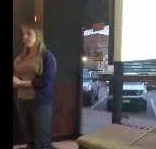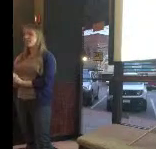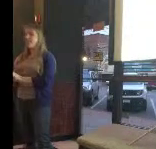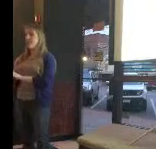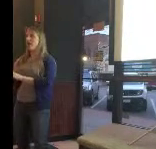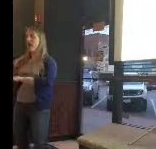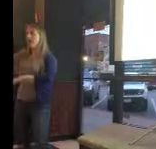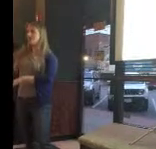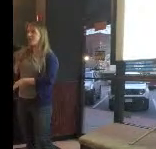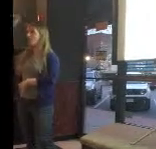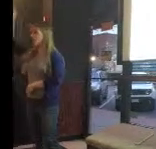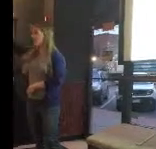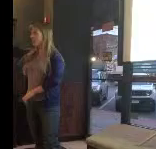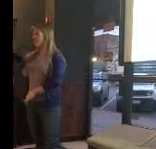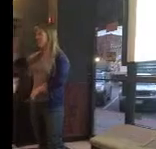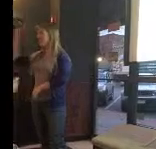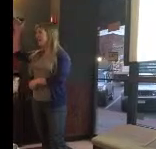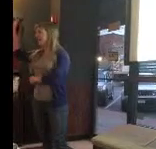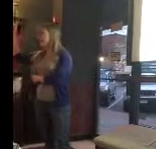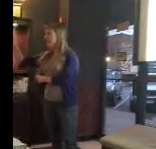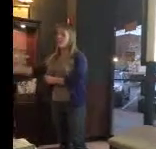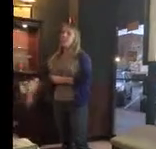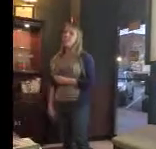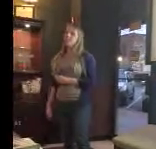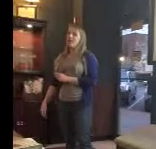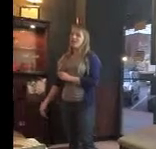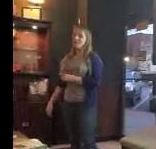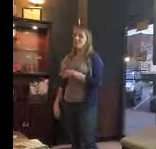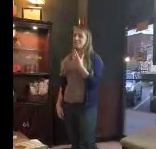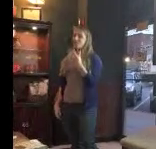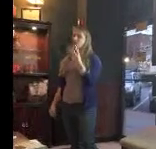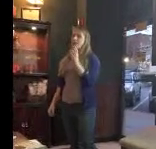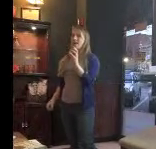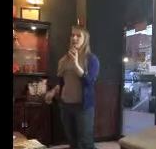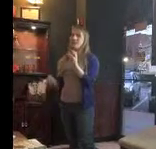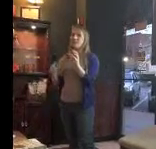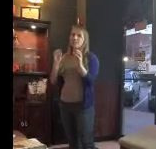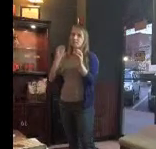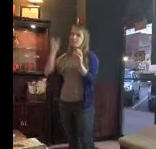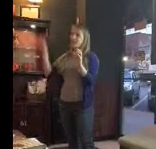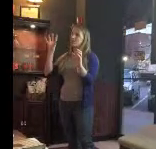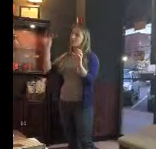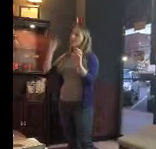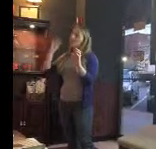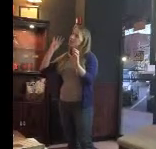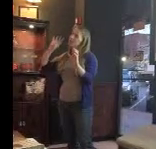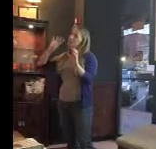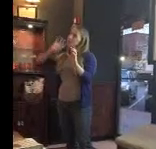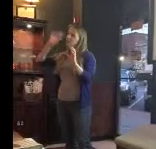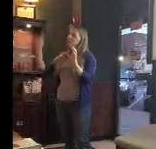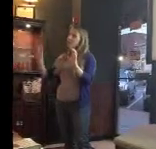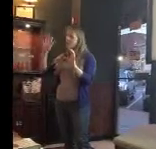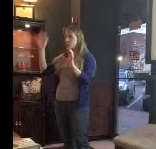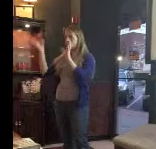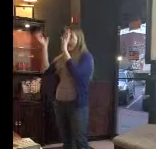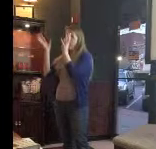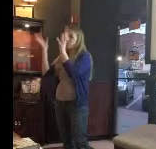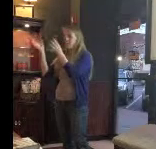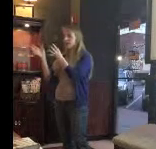this is kind of the highest level of what you could do. It's the ideal thing. Essentially what that does is based on information you have from your